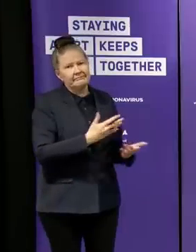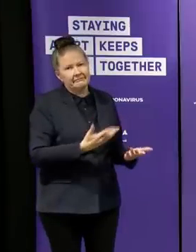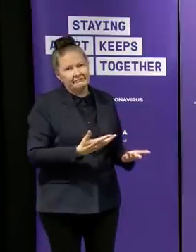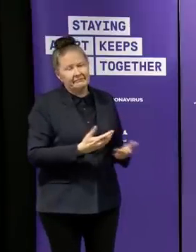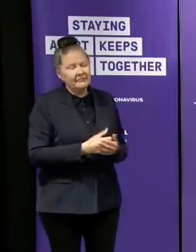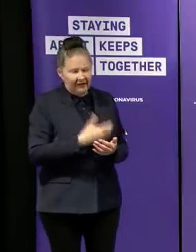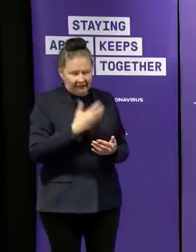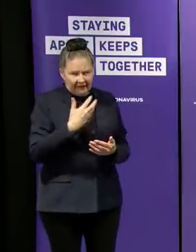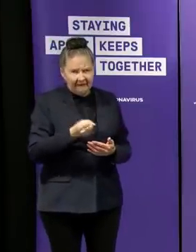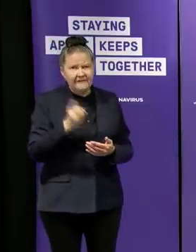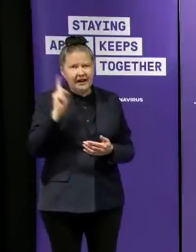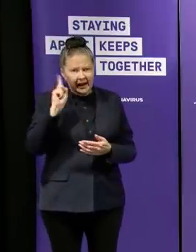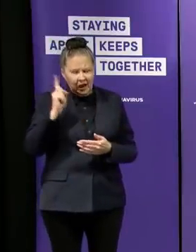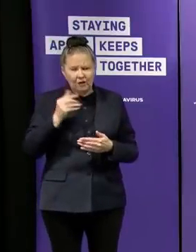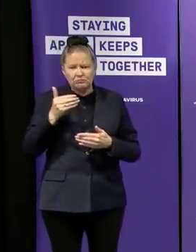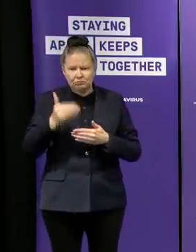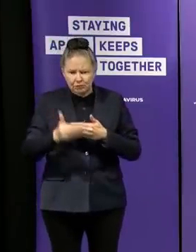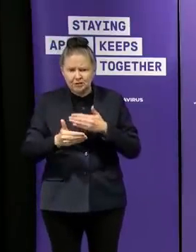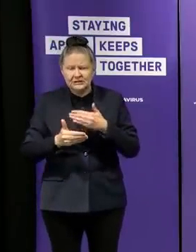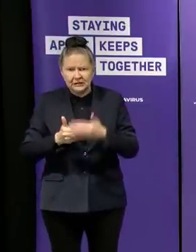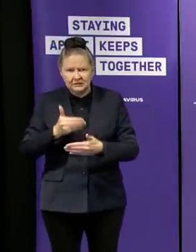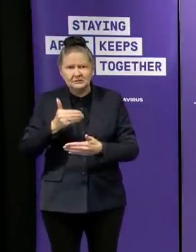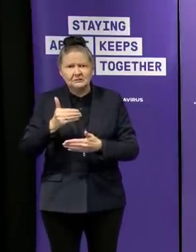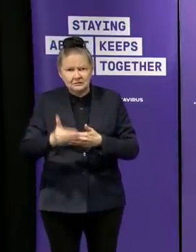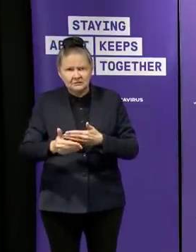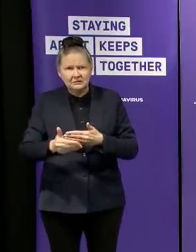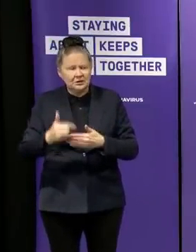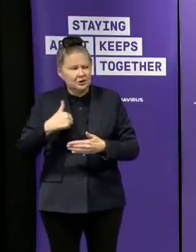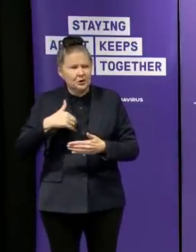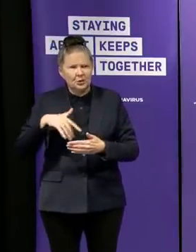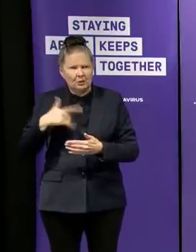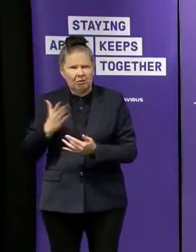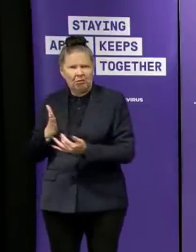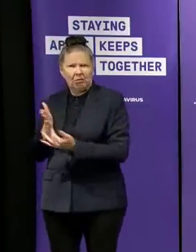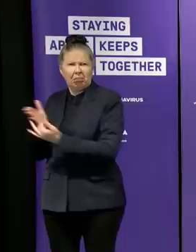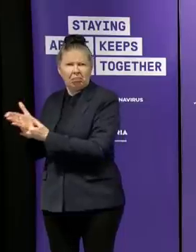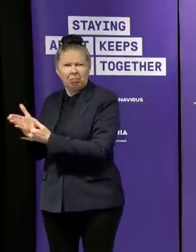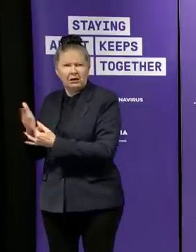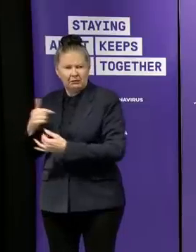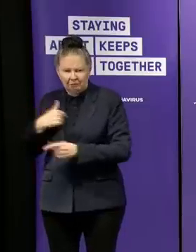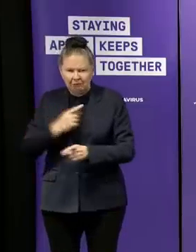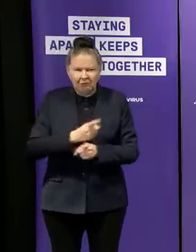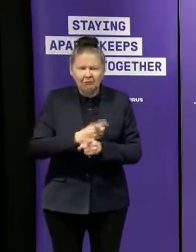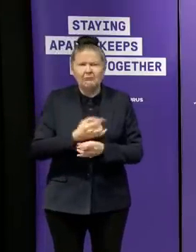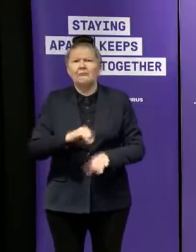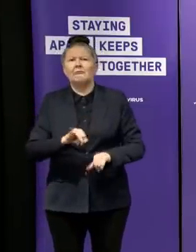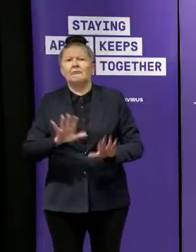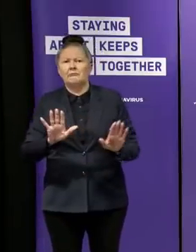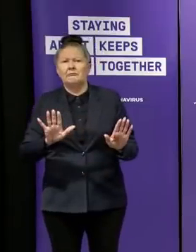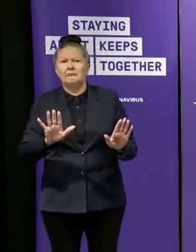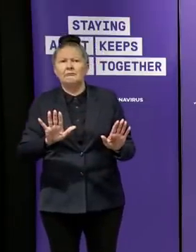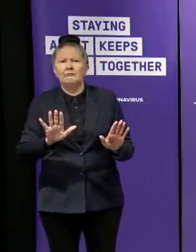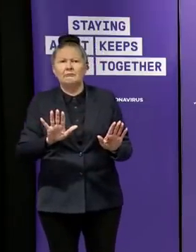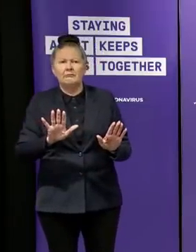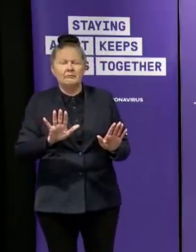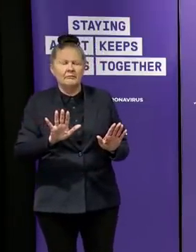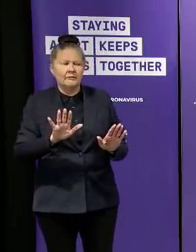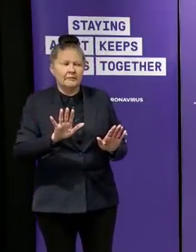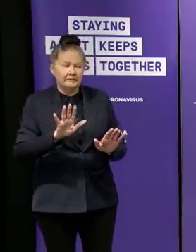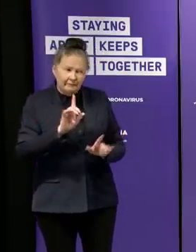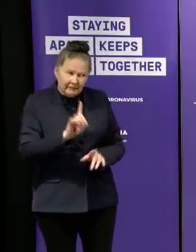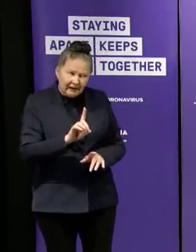is a process going on into that, and I don't want to be cutting across that. But I will say this: by its very